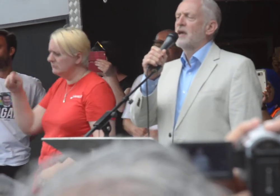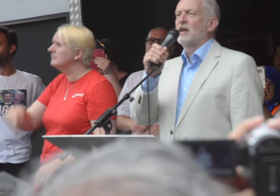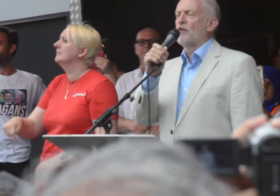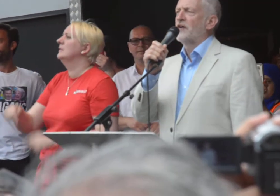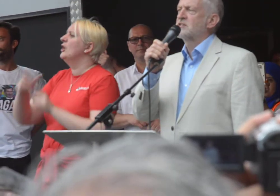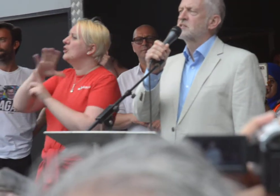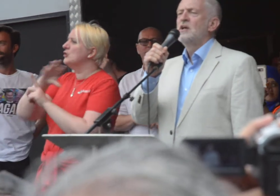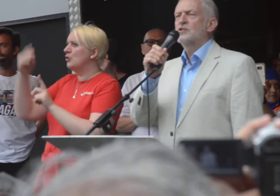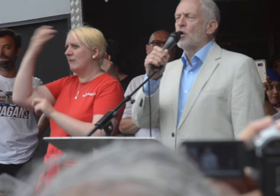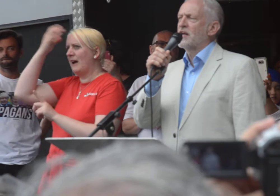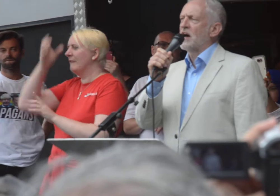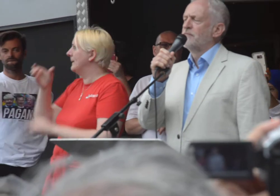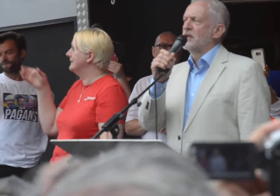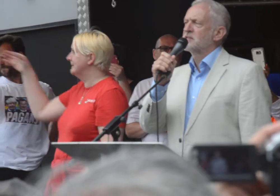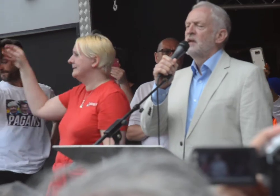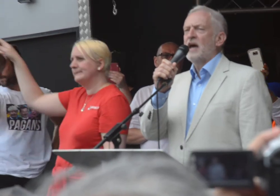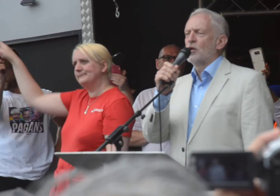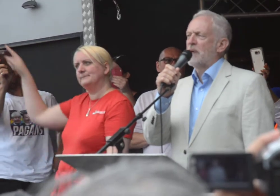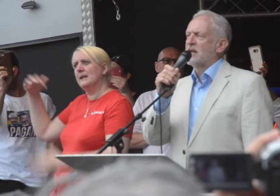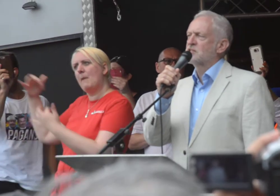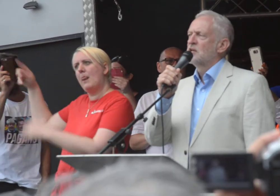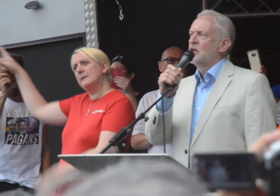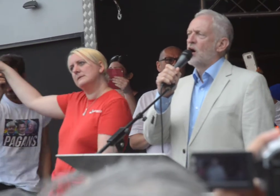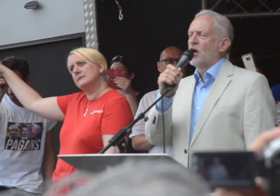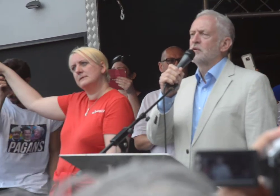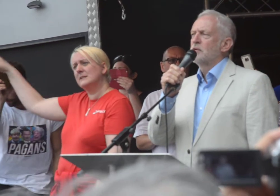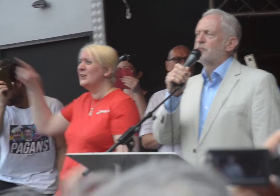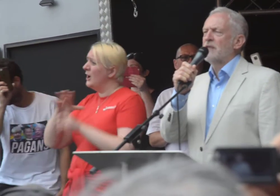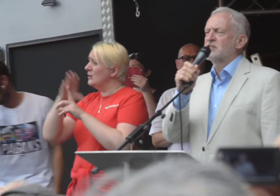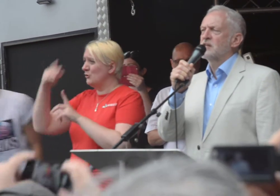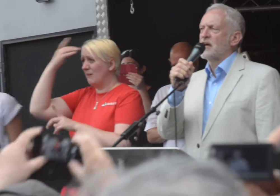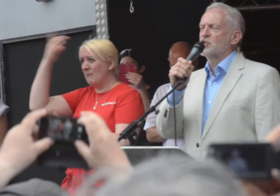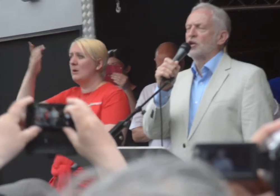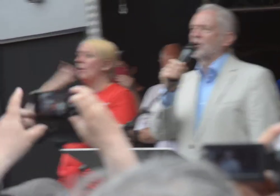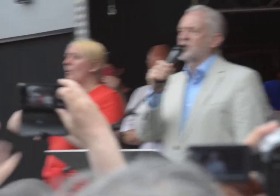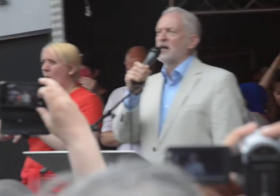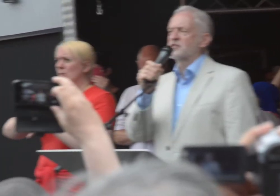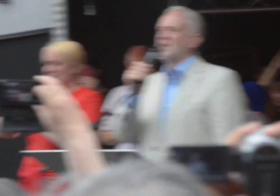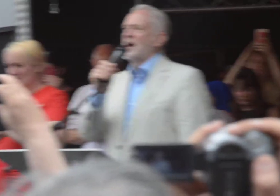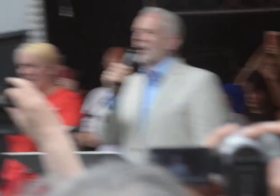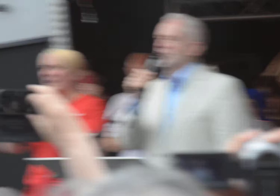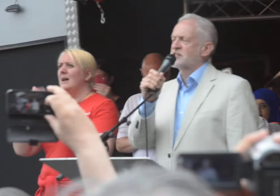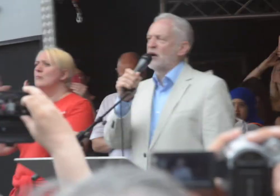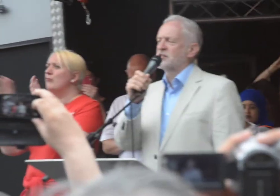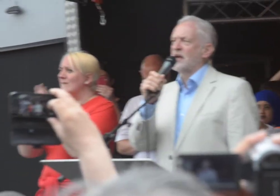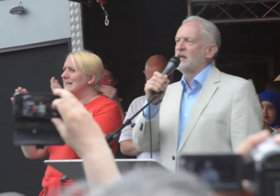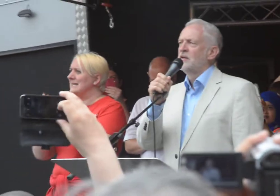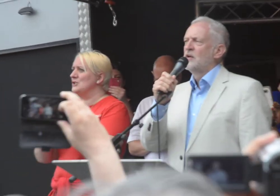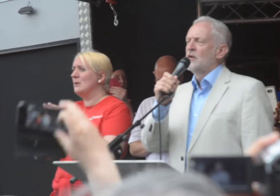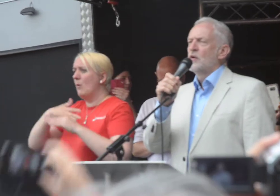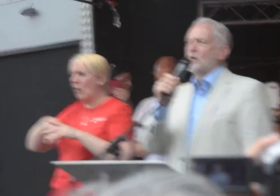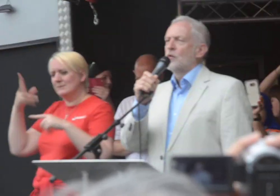government in office, Tory government hell-bent on privatisation, on cuts and